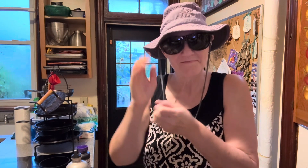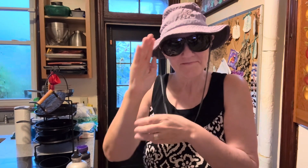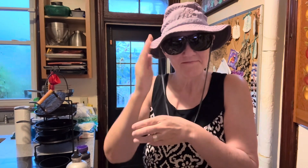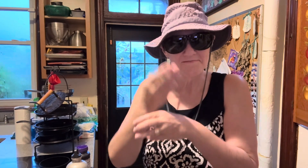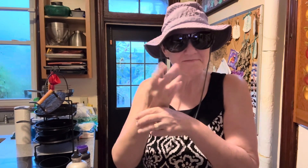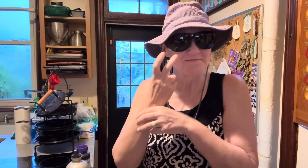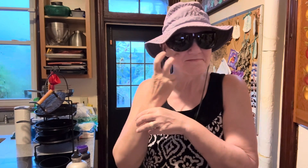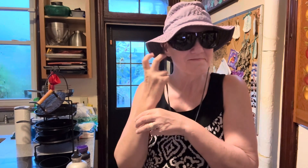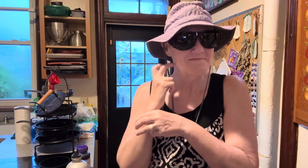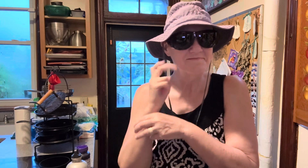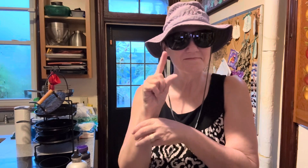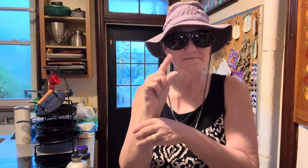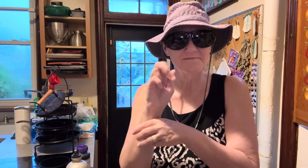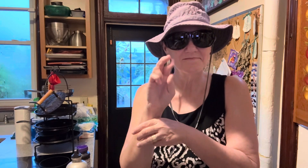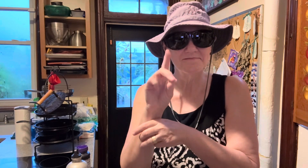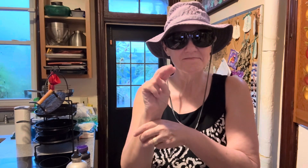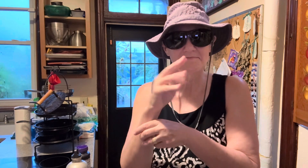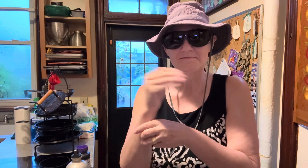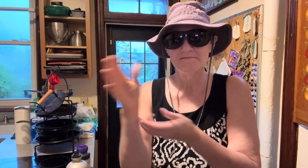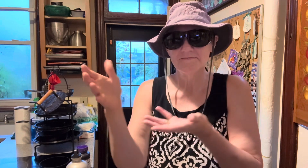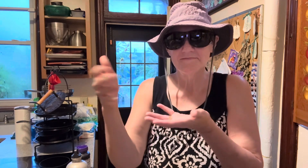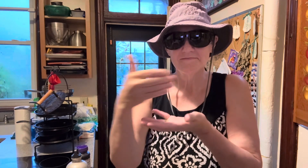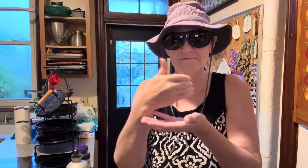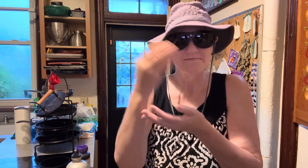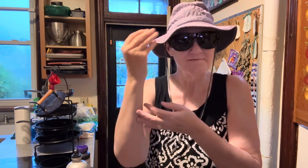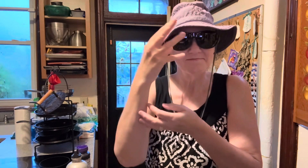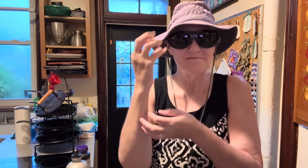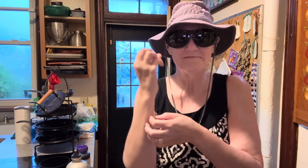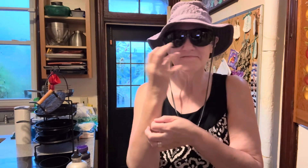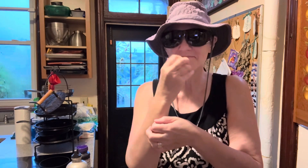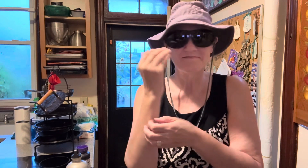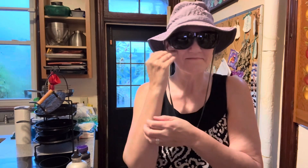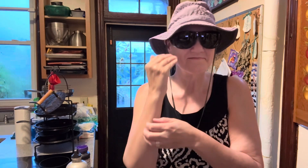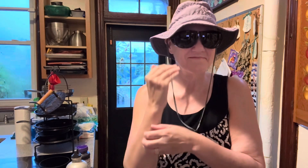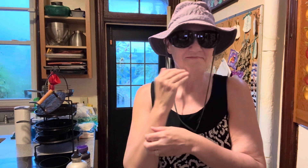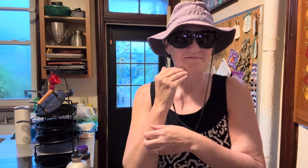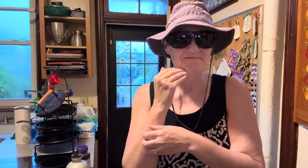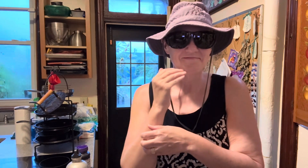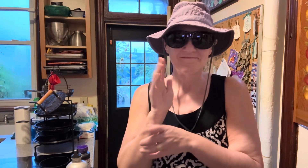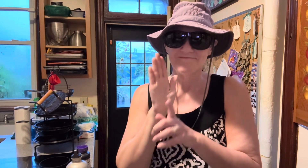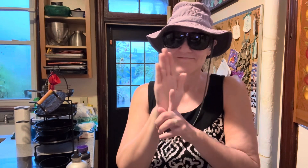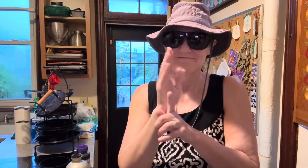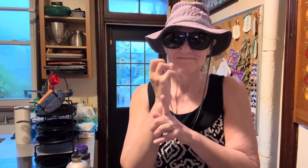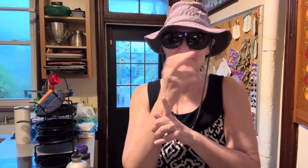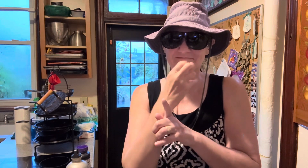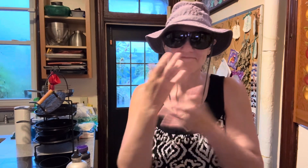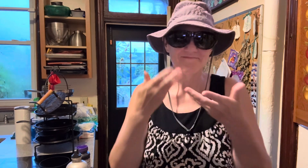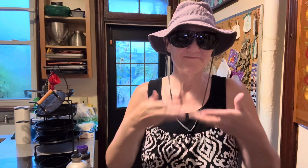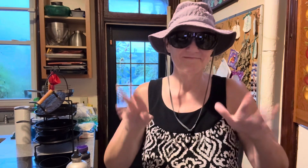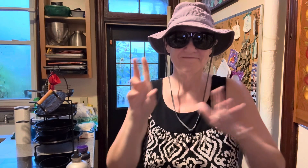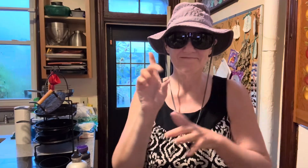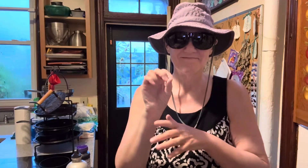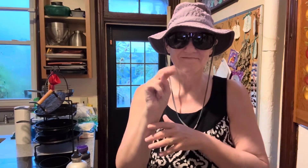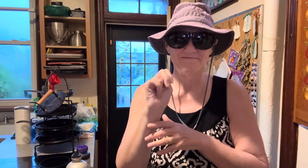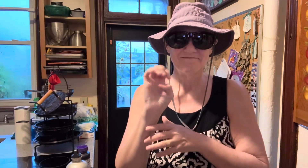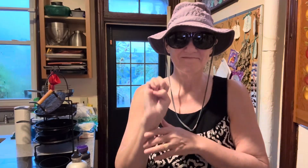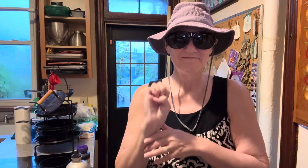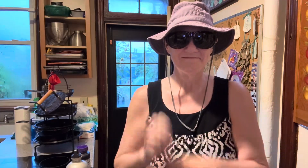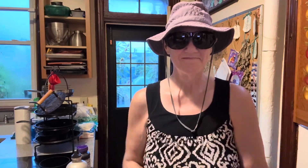squash and then drive to my son's memorial garden to harvest some sunflower heads because his sunflowers are